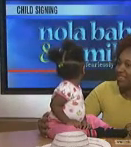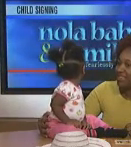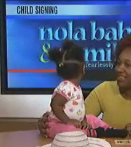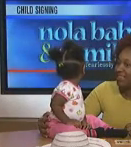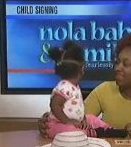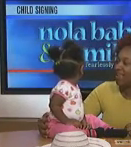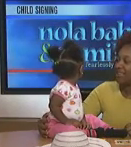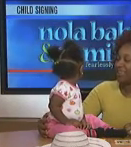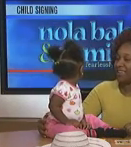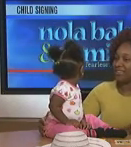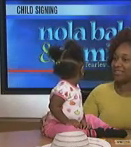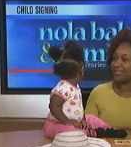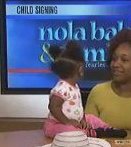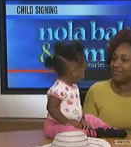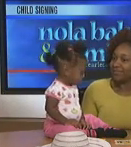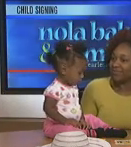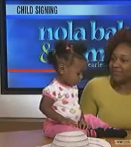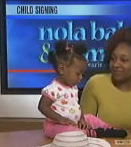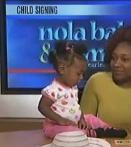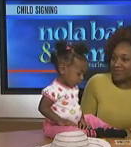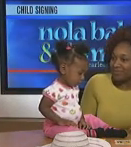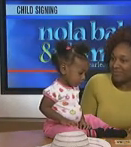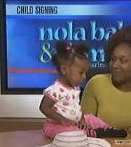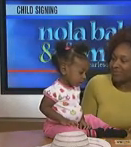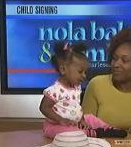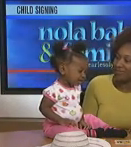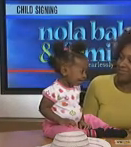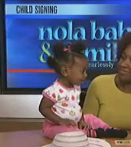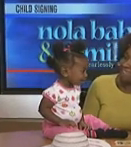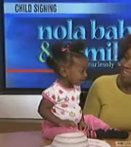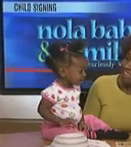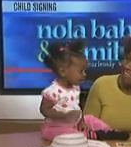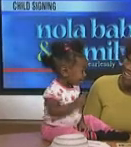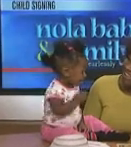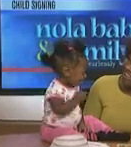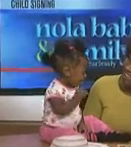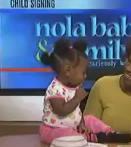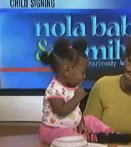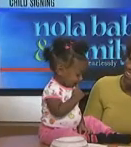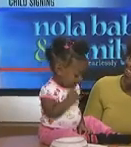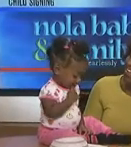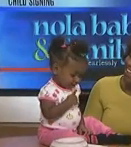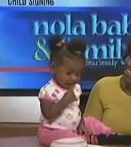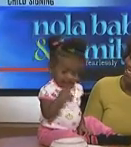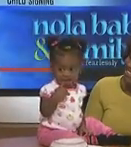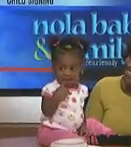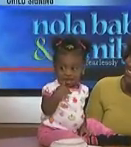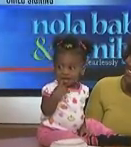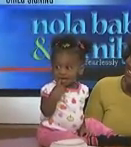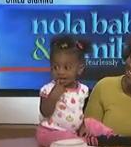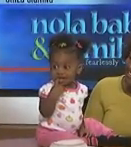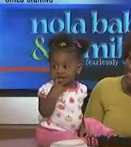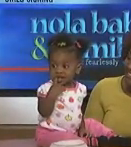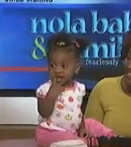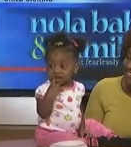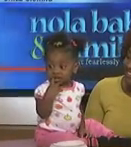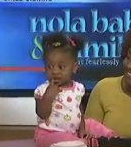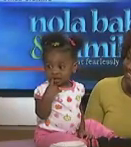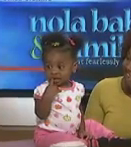2023, sign language is typically thought of when it comes to communicating with the hearing impaired, right? Well, now NOLA Baby and Family magazine publisher